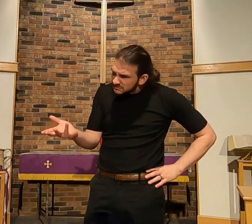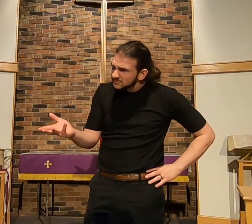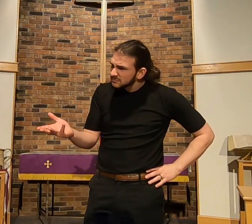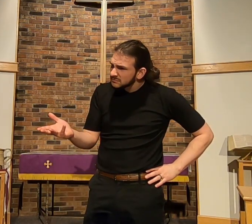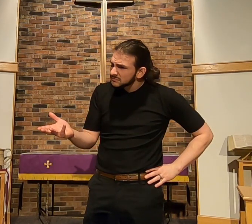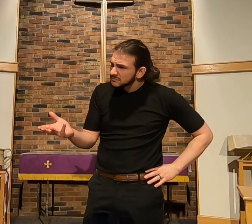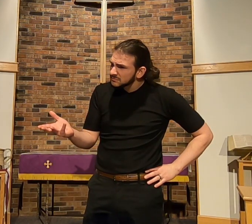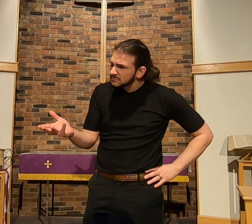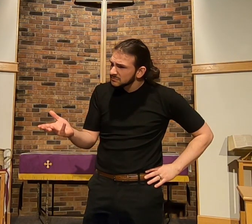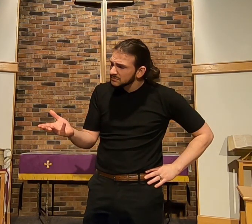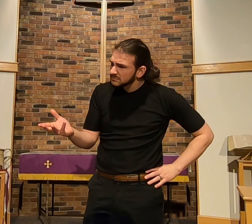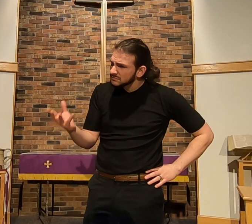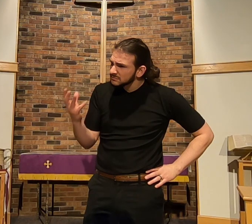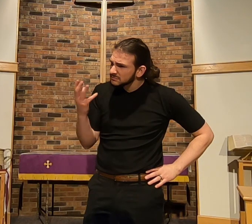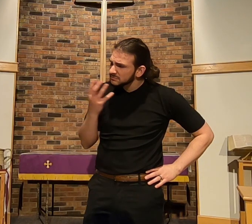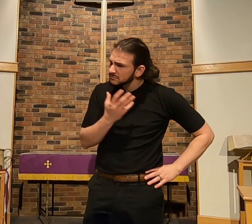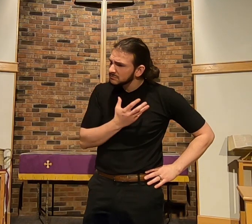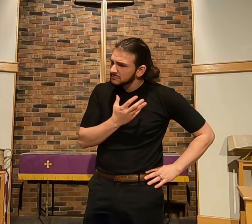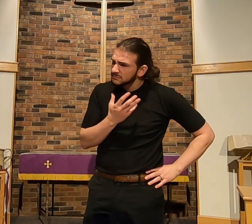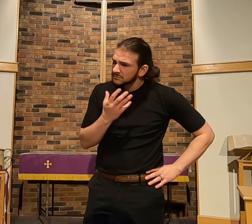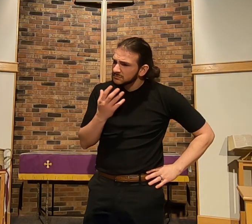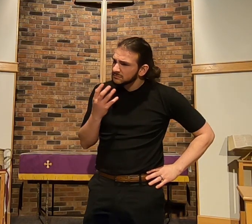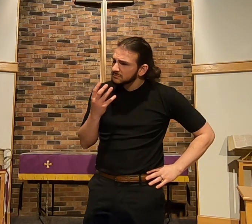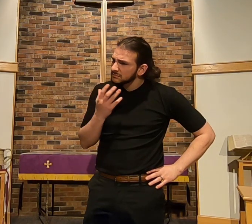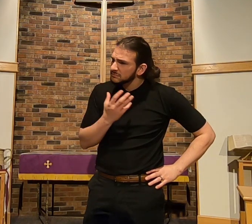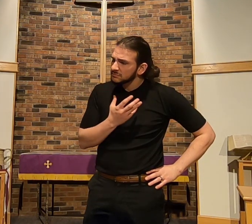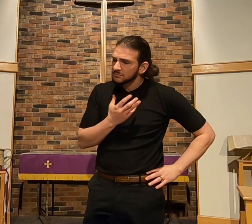and Pilate was amazed.